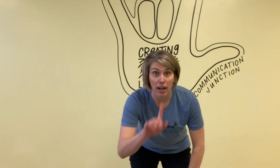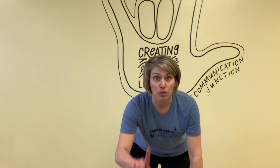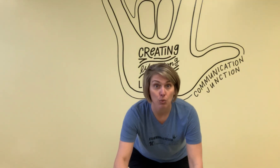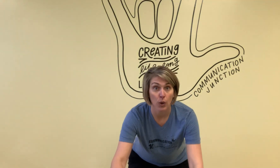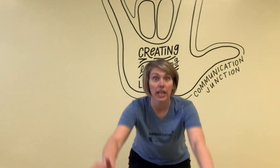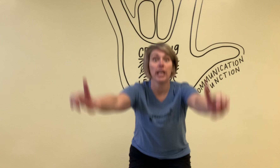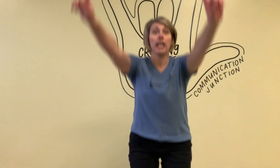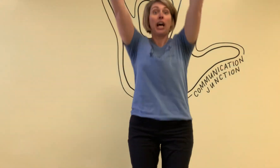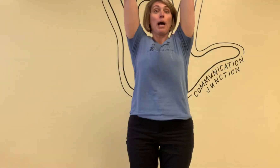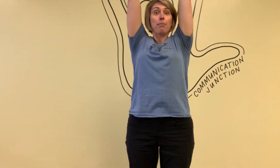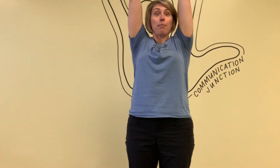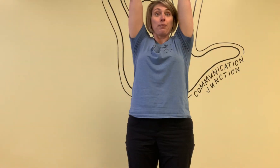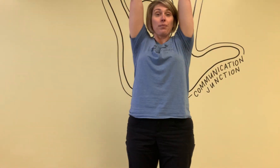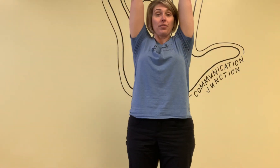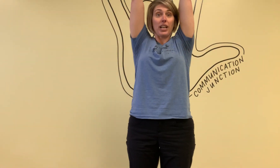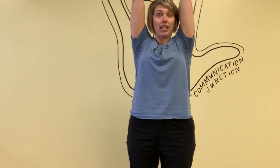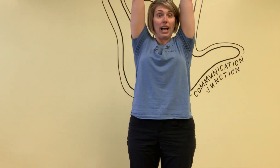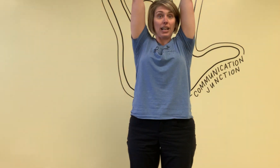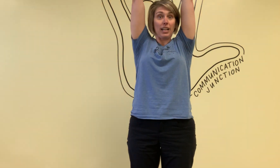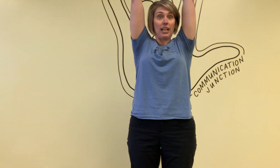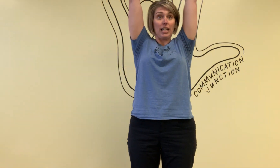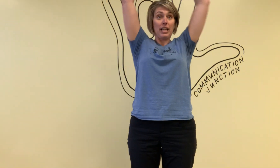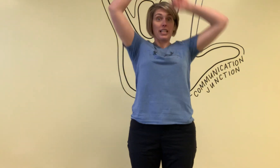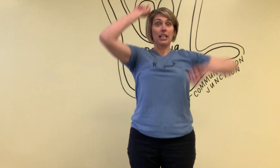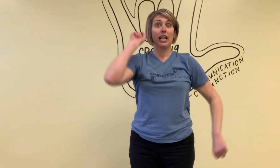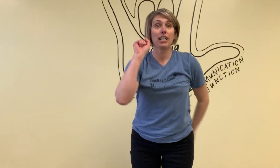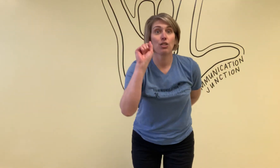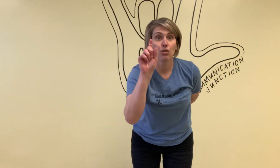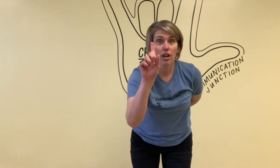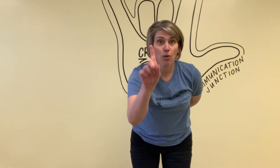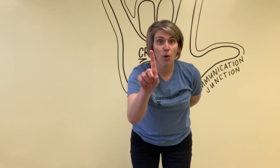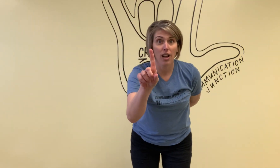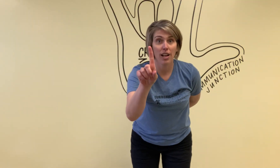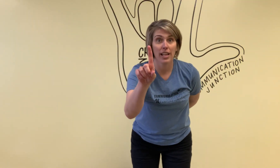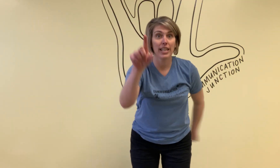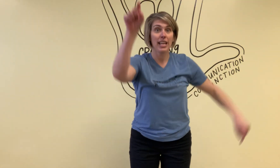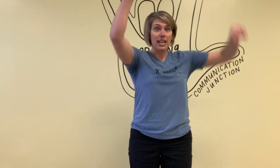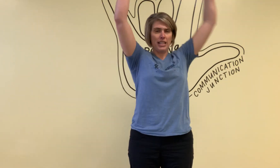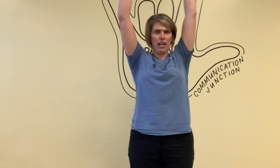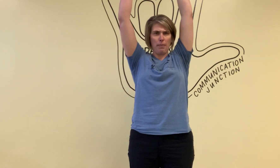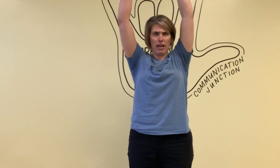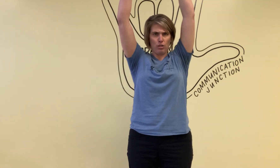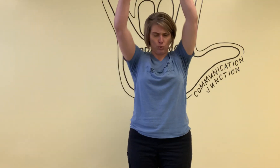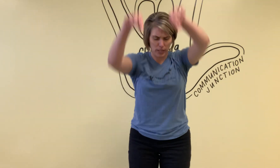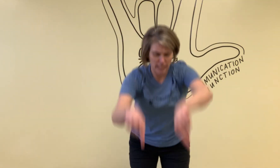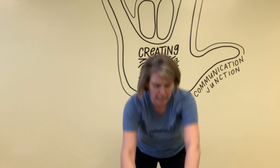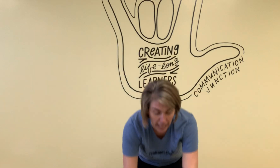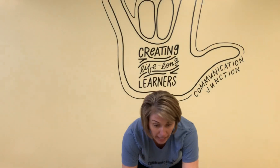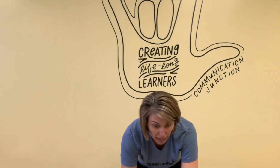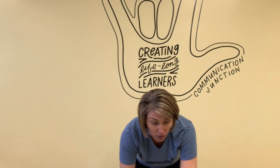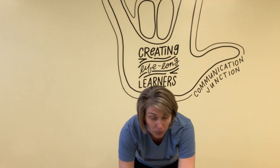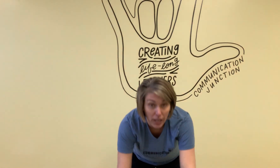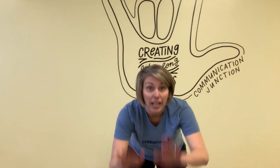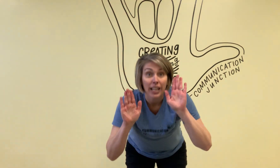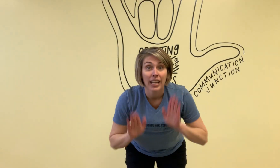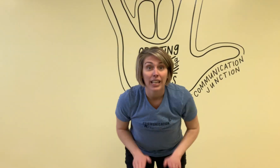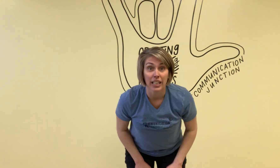mouse went up the clock. The clock struck 1, the mouse went down.